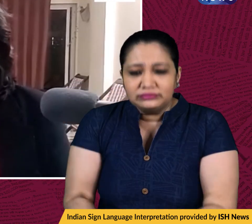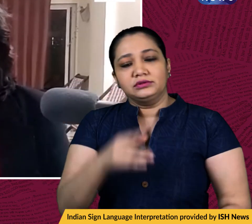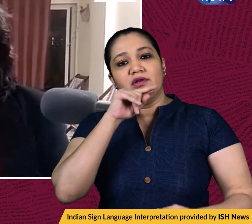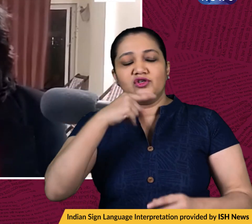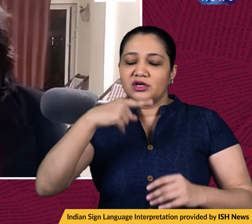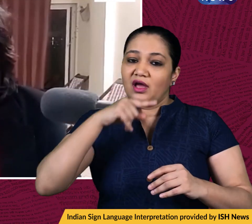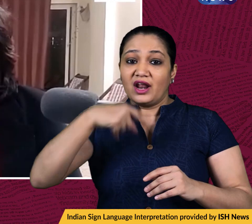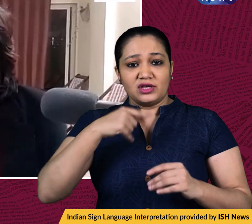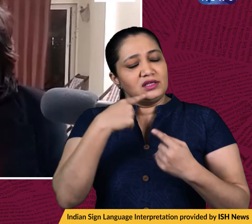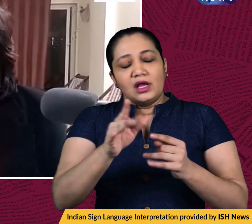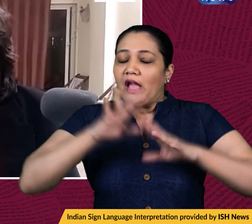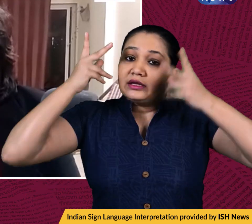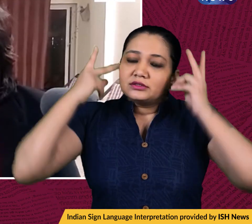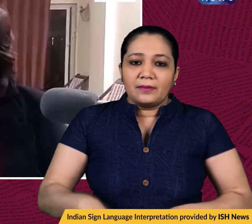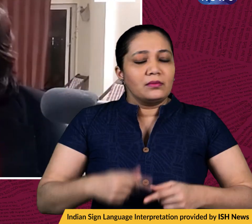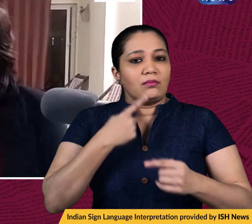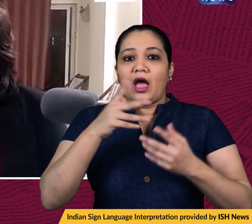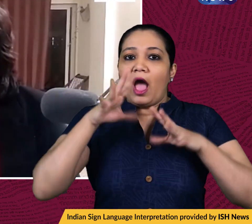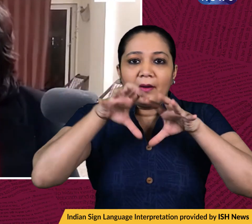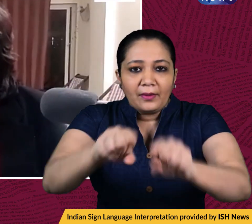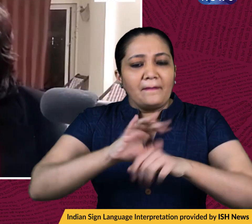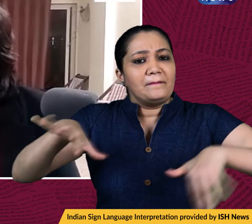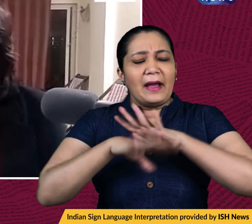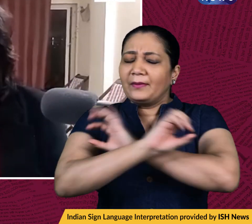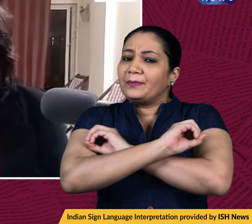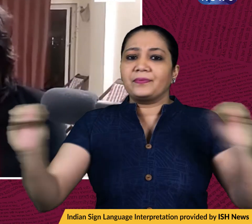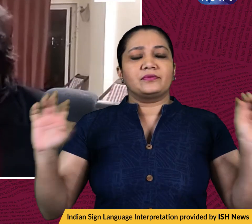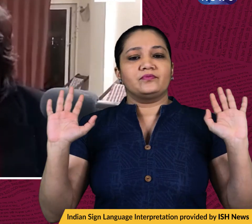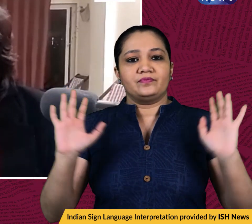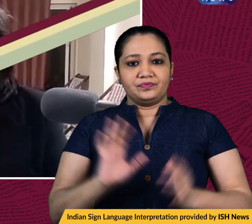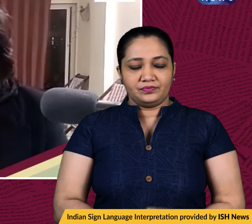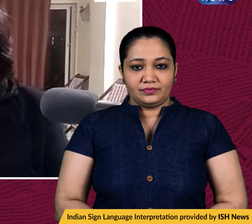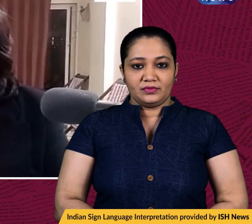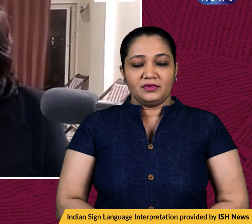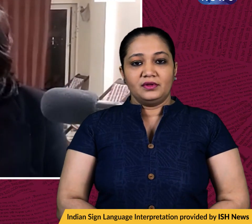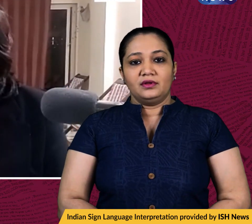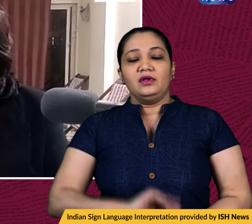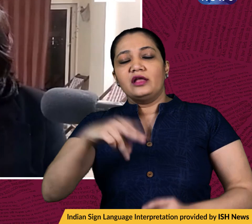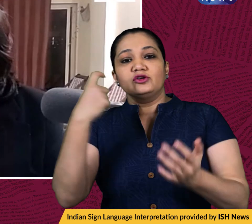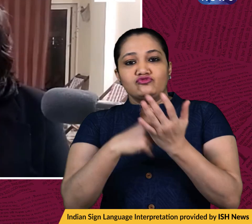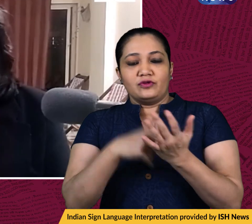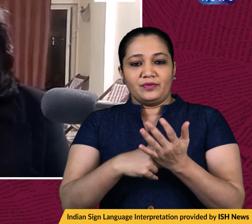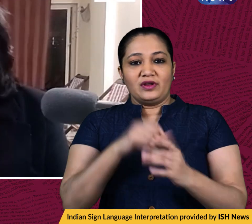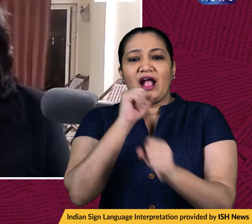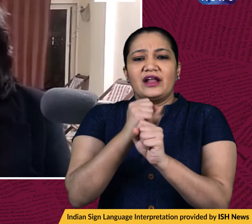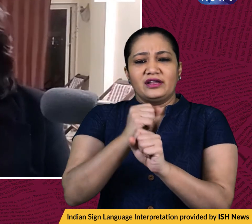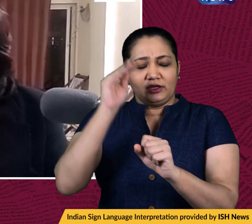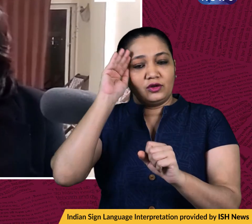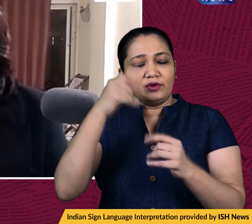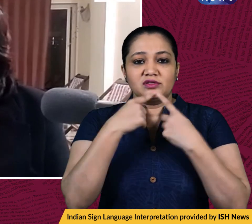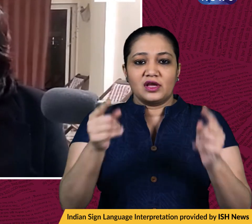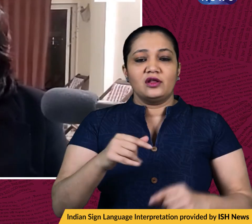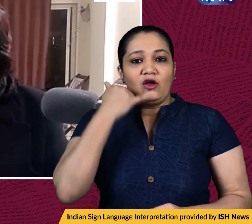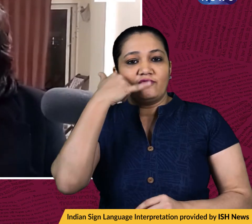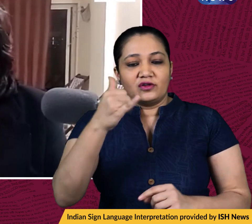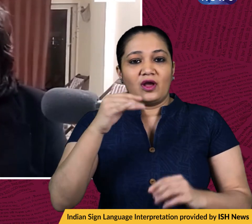Russia has so far denied, saying that it will not invade Ukraine. Meanwhile, according to a report by The Guardian, in a